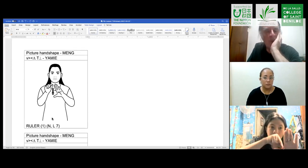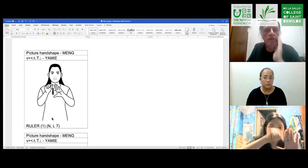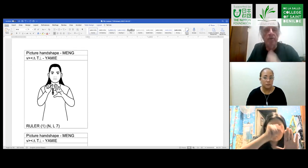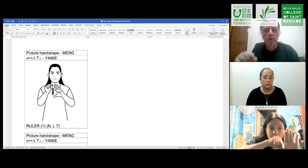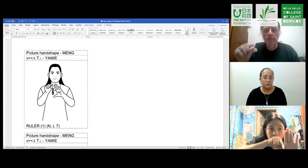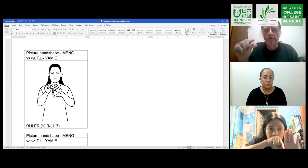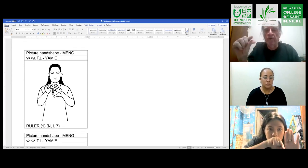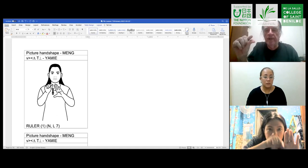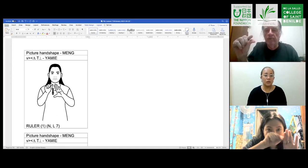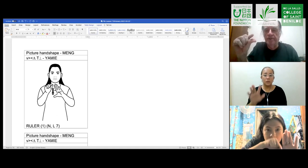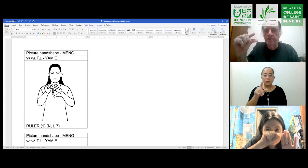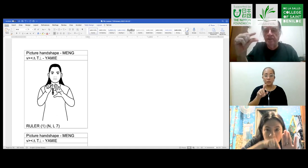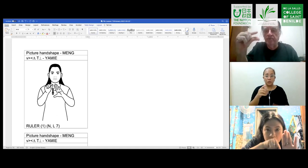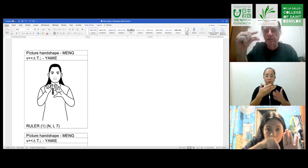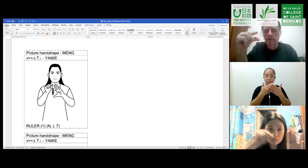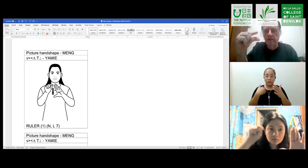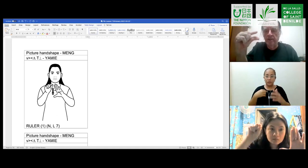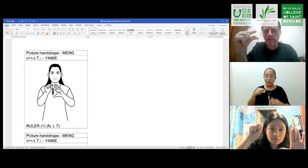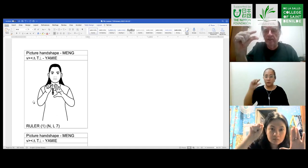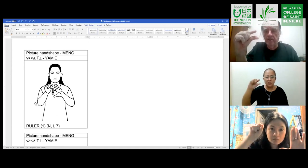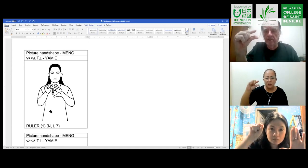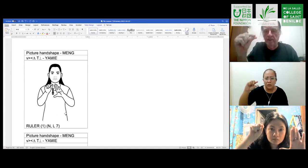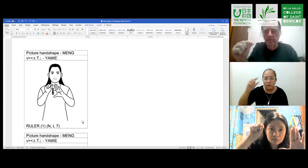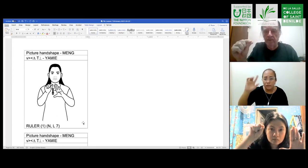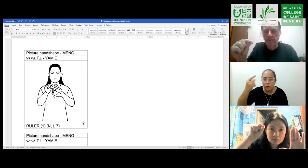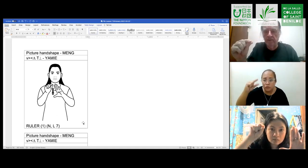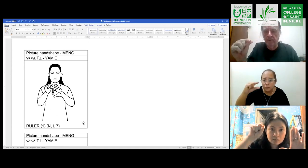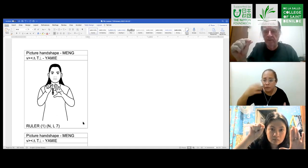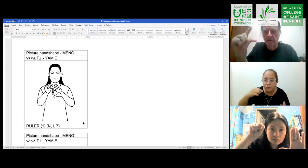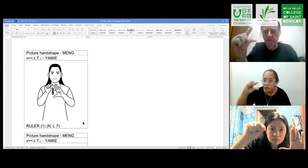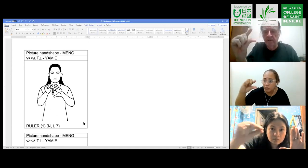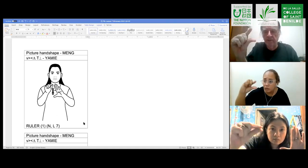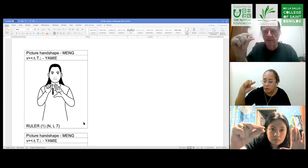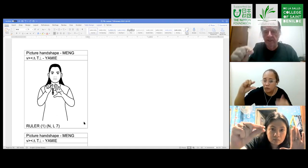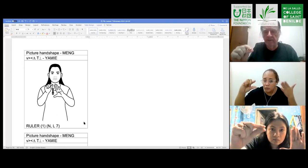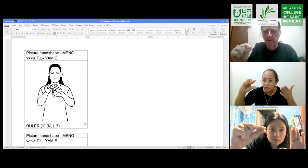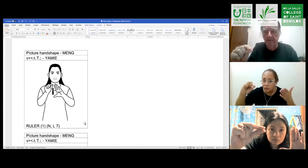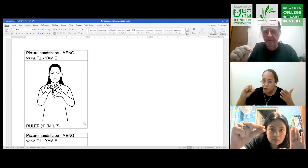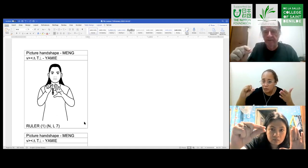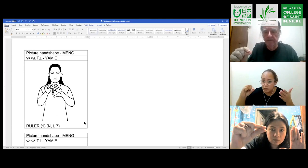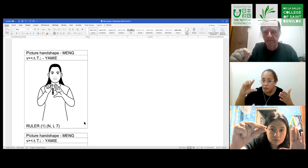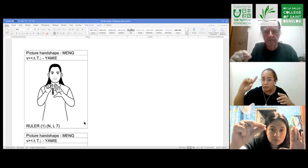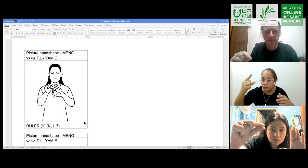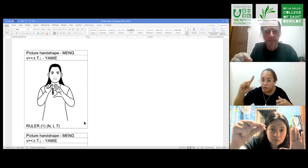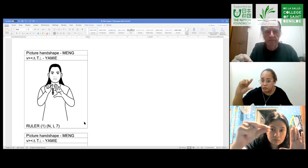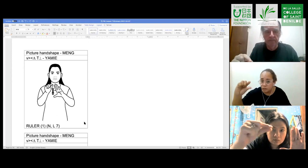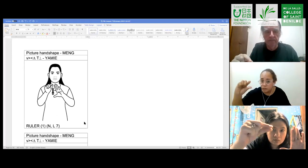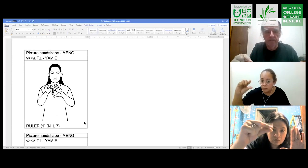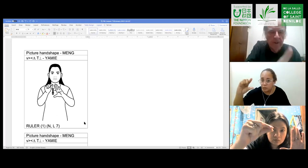So the one before that was this one and this one, and then this one. Yeah, can you